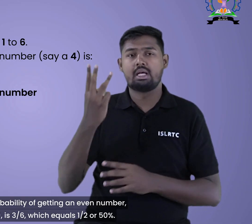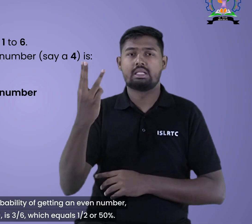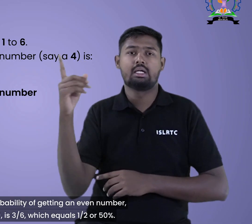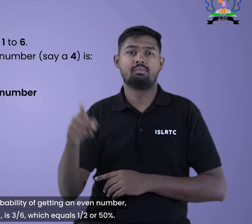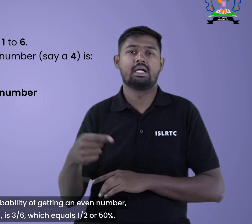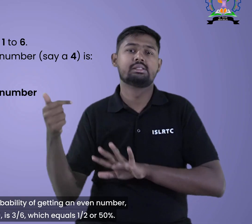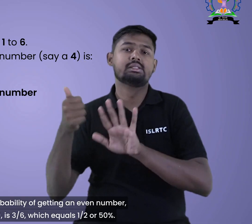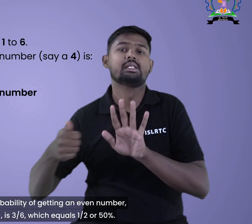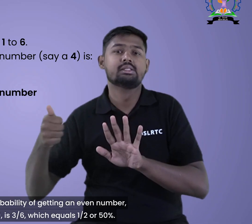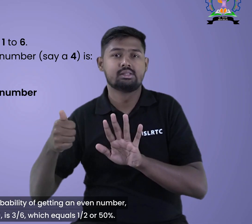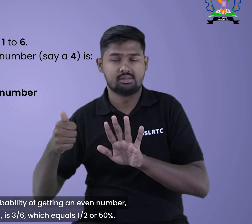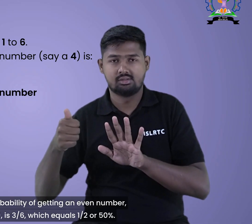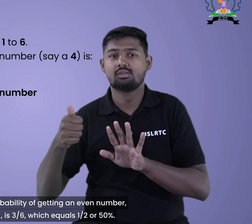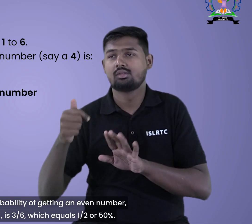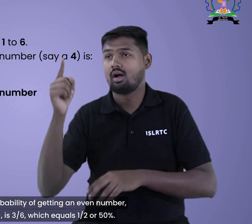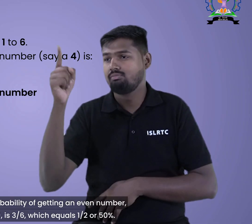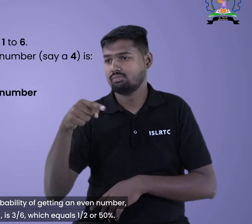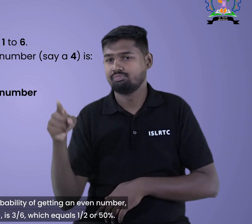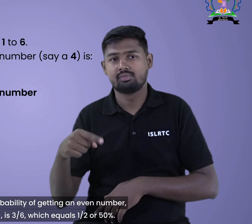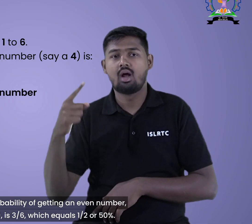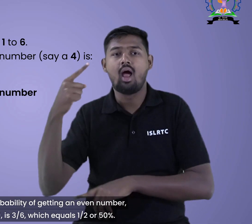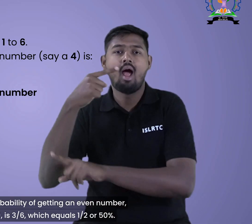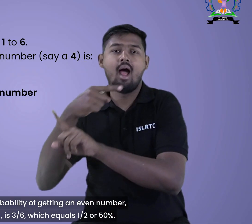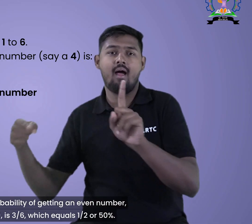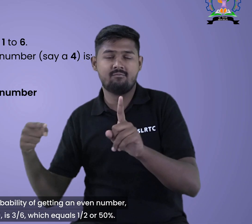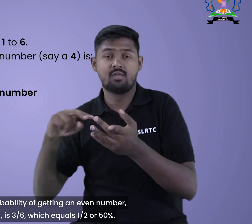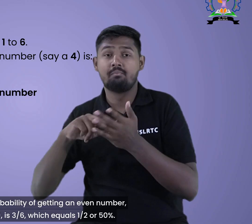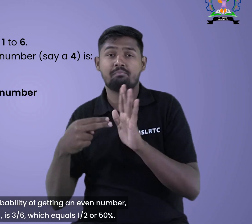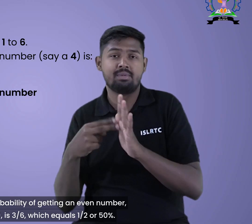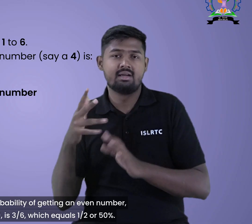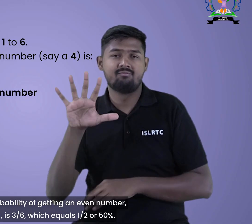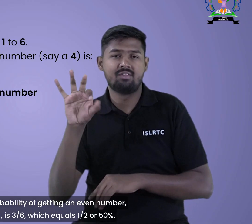which equals 1 by 2 or 50%.